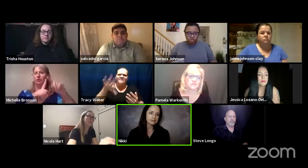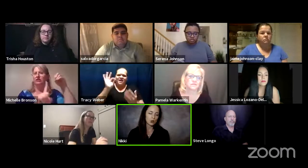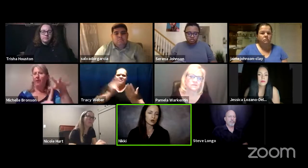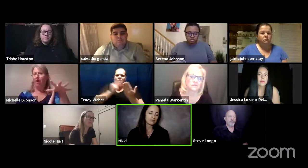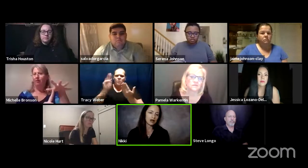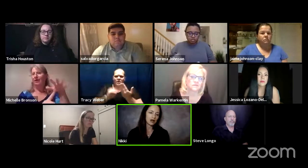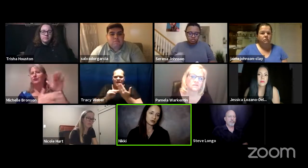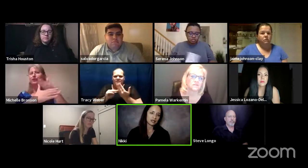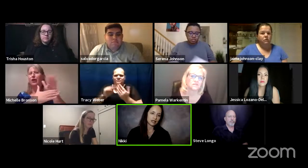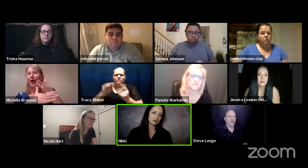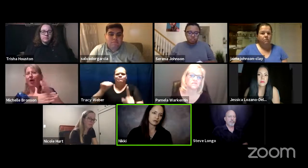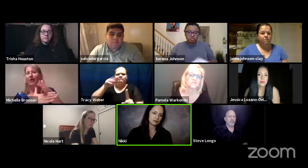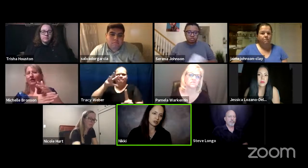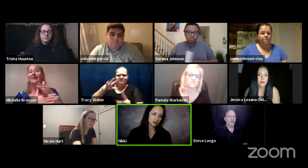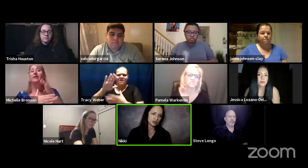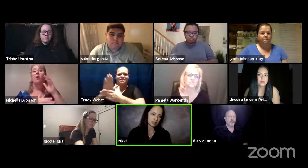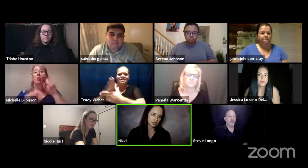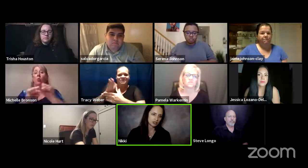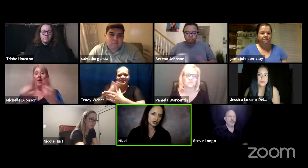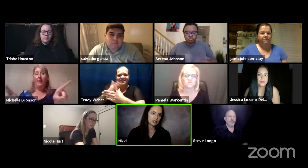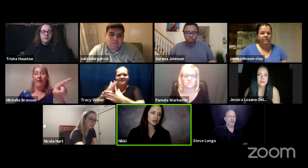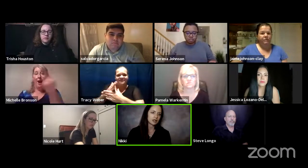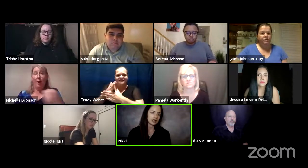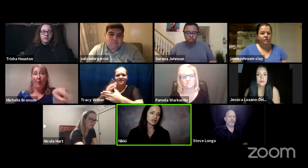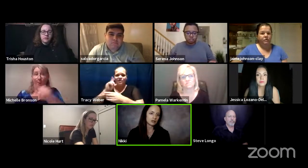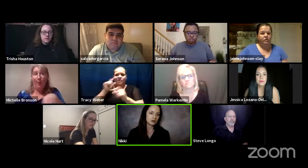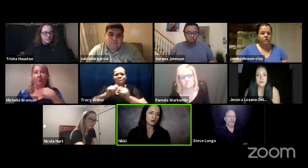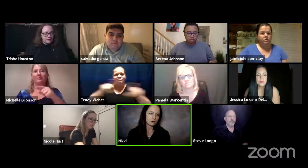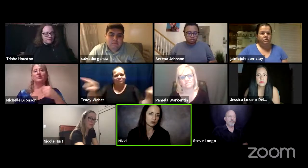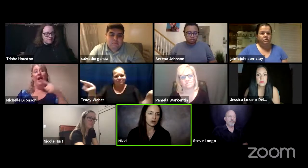word of mouth really comes from personal touch. And so